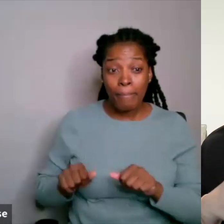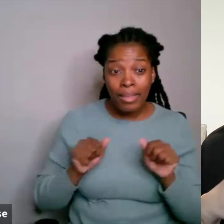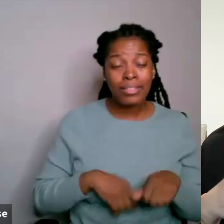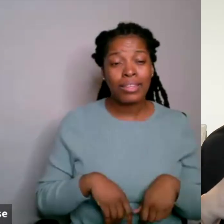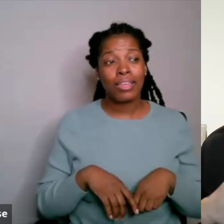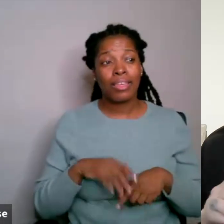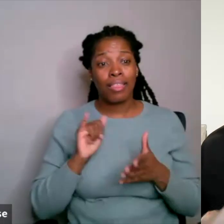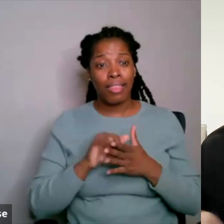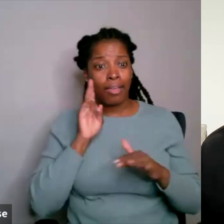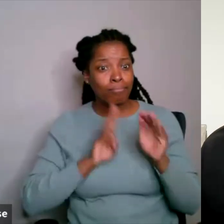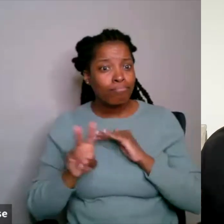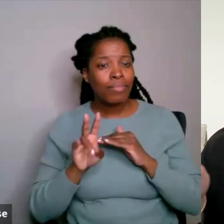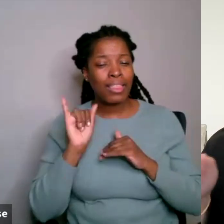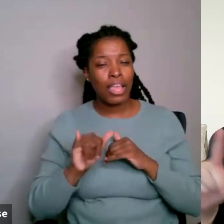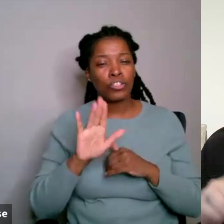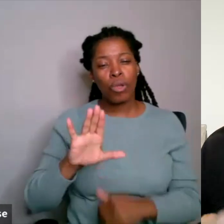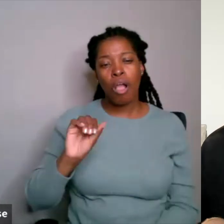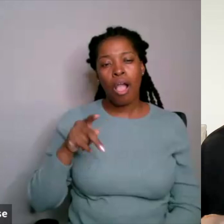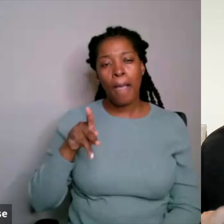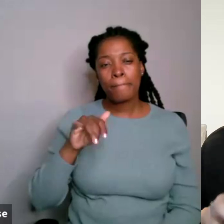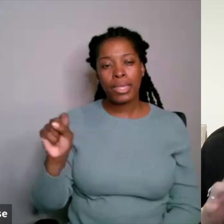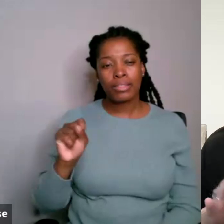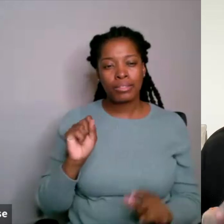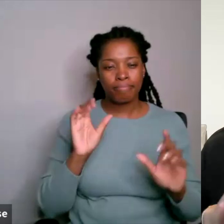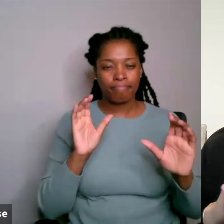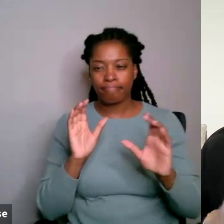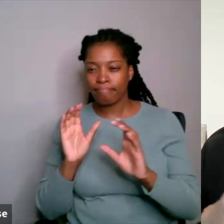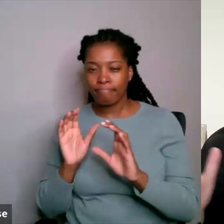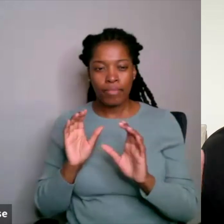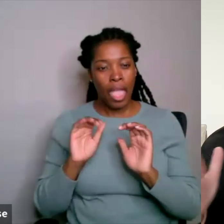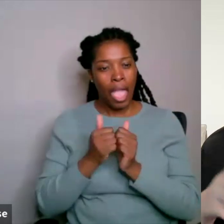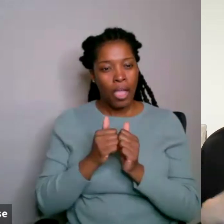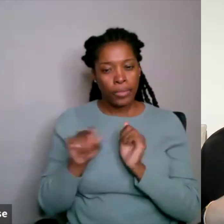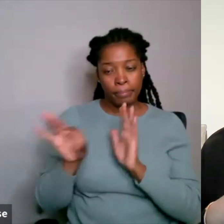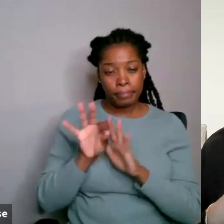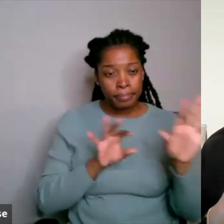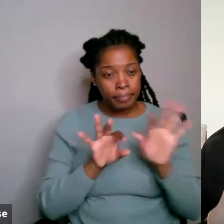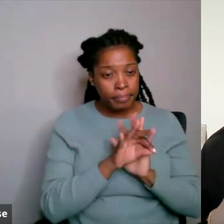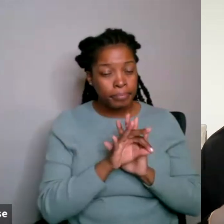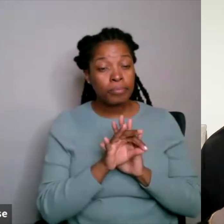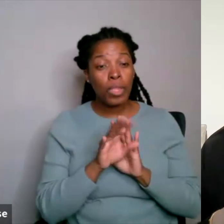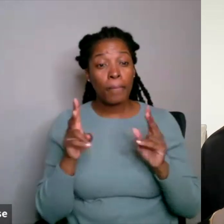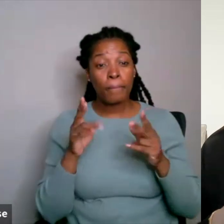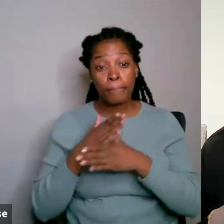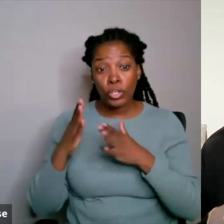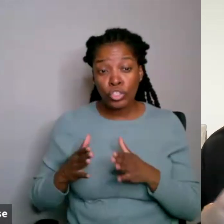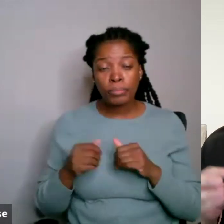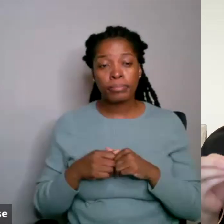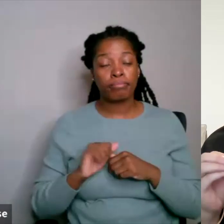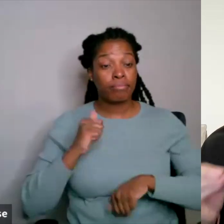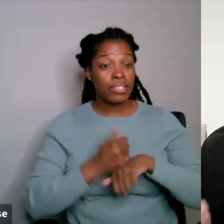It informs how you choose your partnerships, how you hire, how you set your pace, and even how you price your